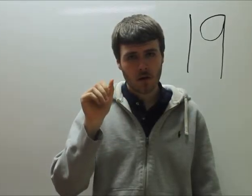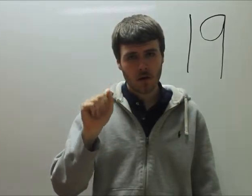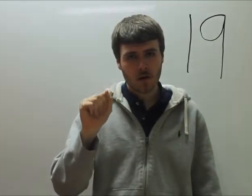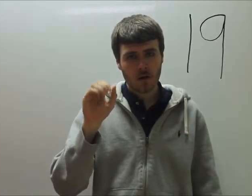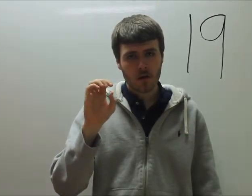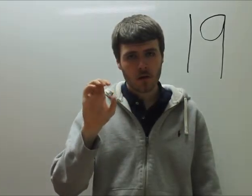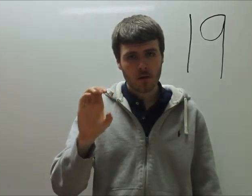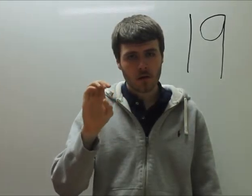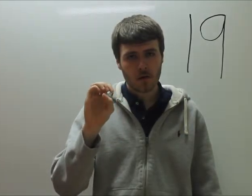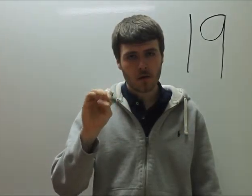replacement.